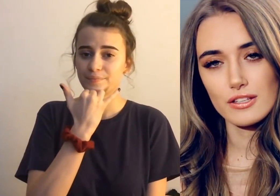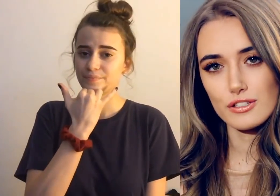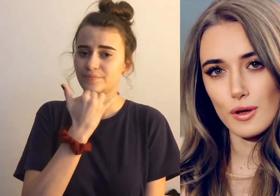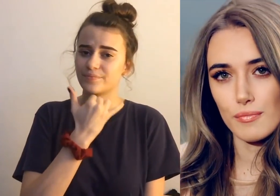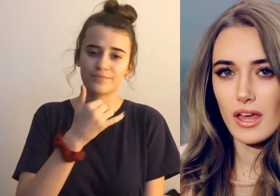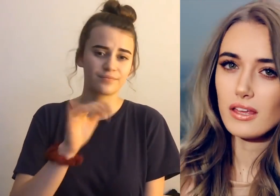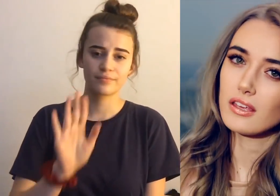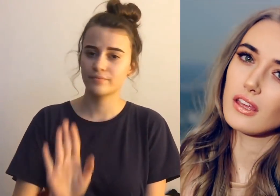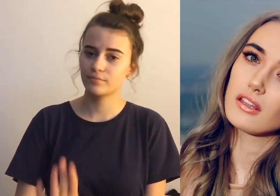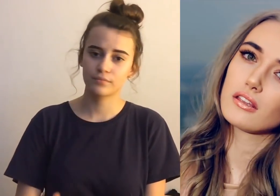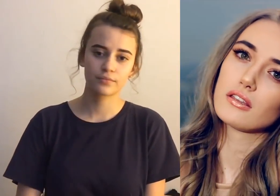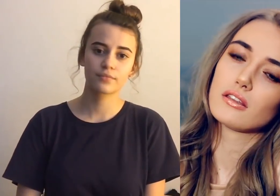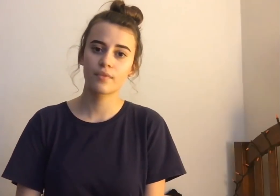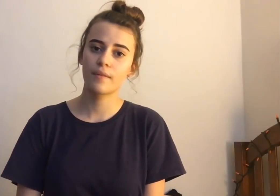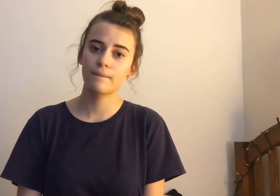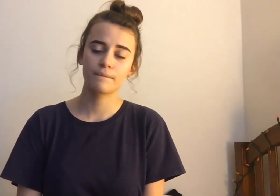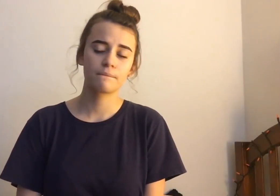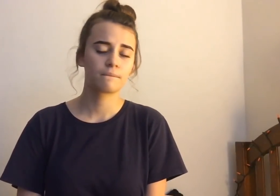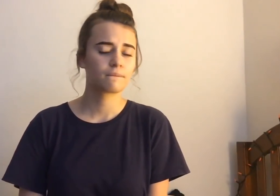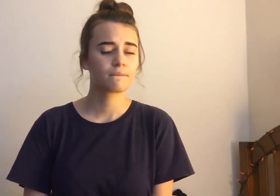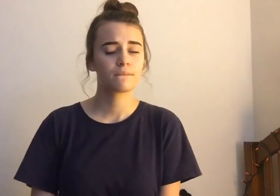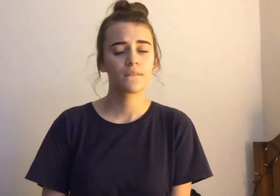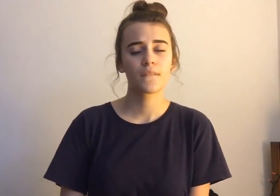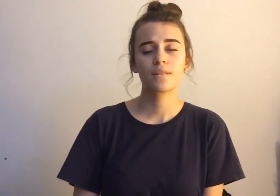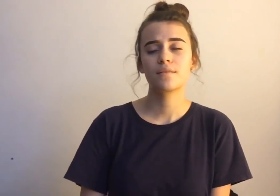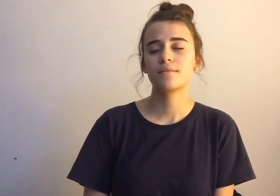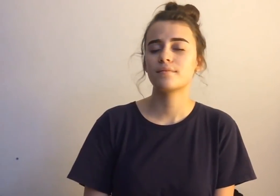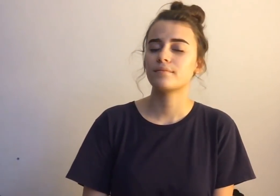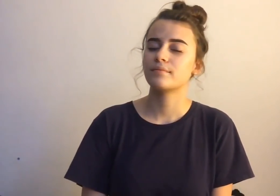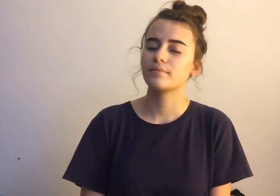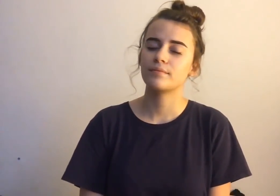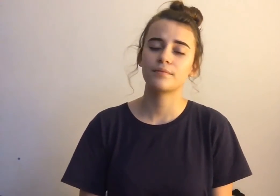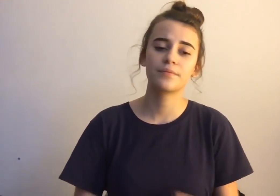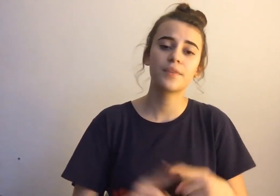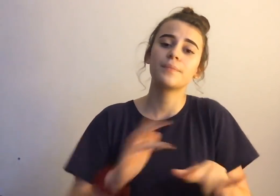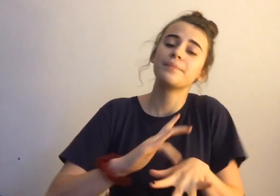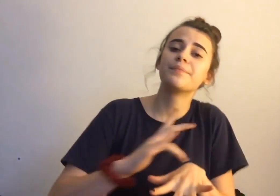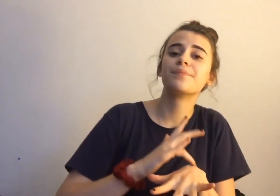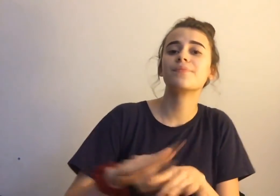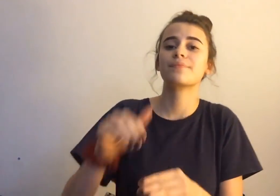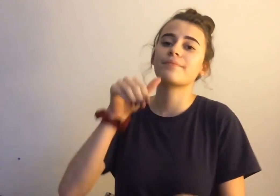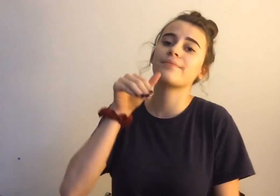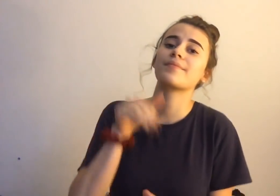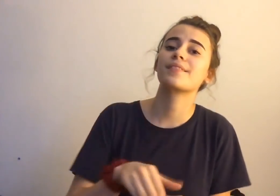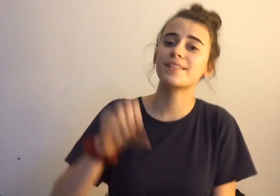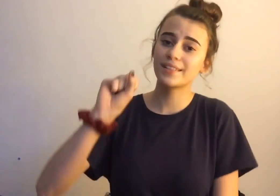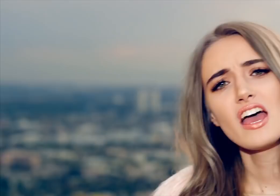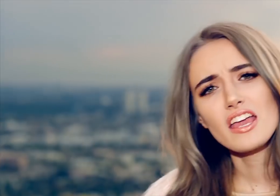this mess I'm making. But I'm in-